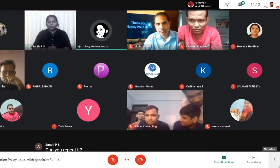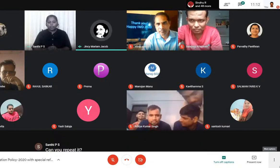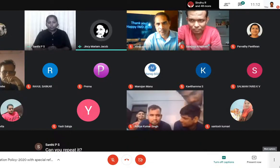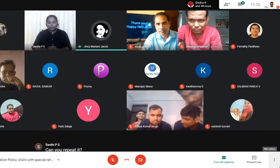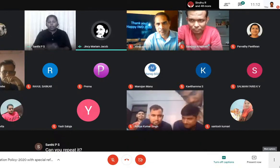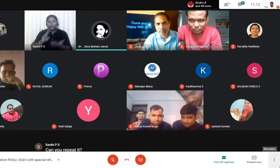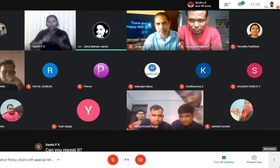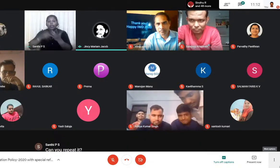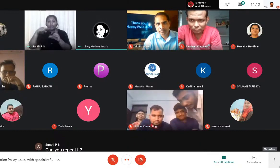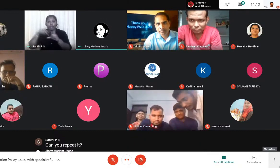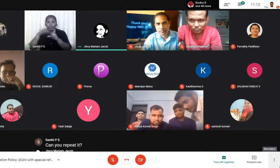from NEP?